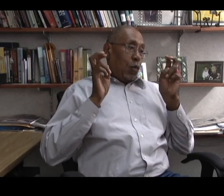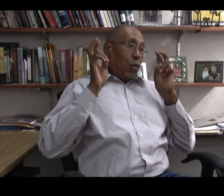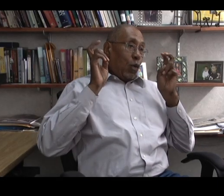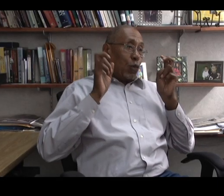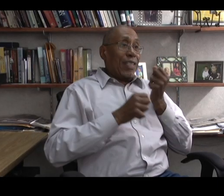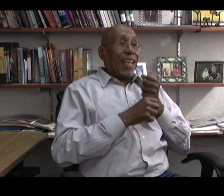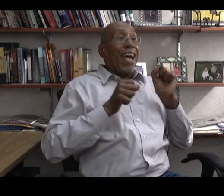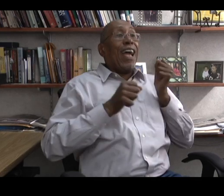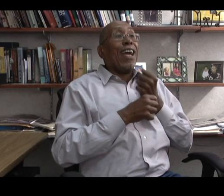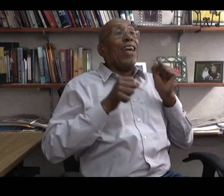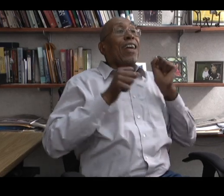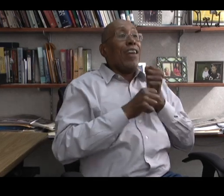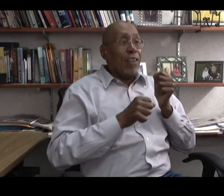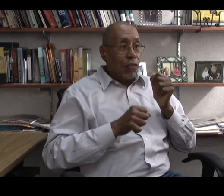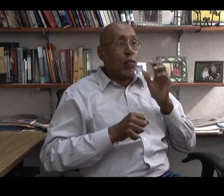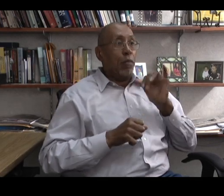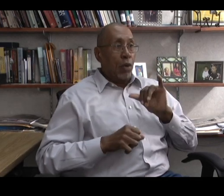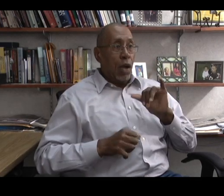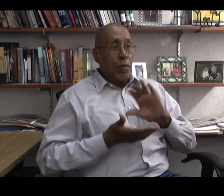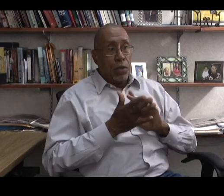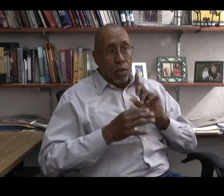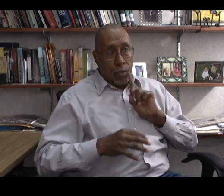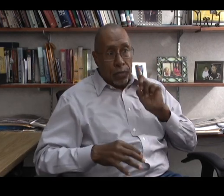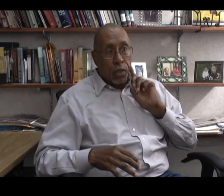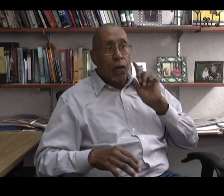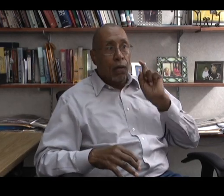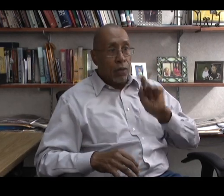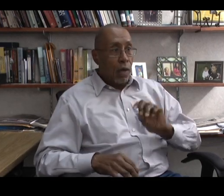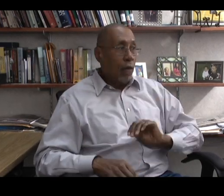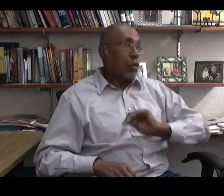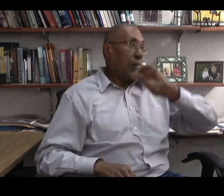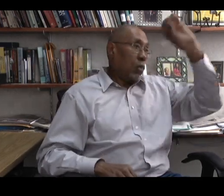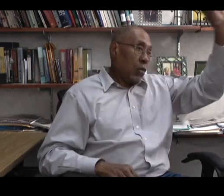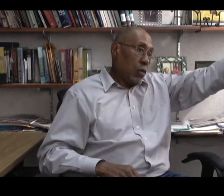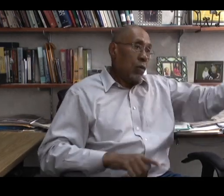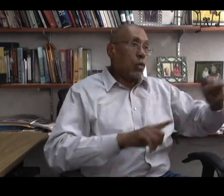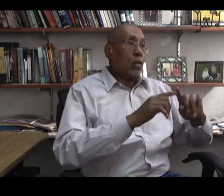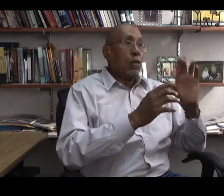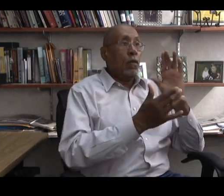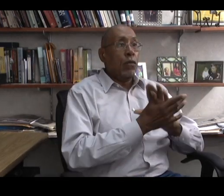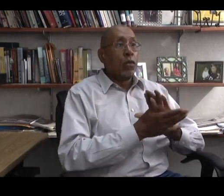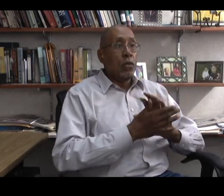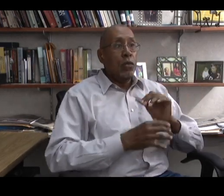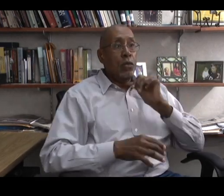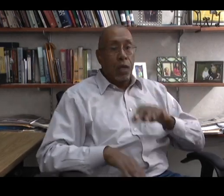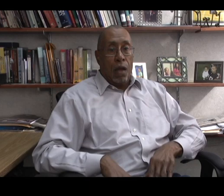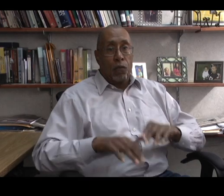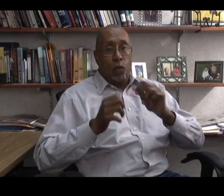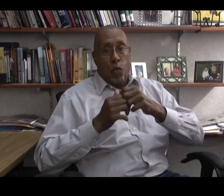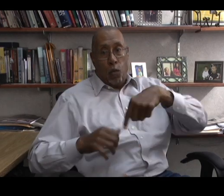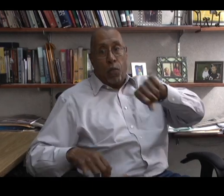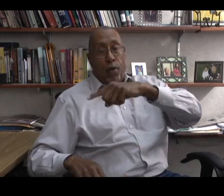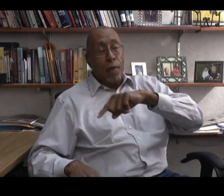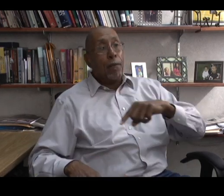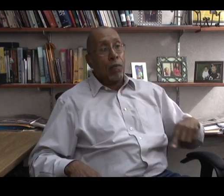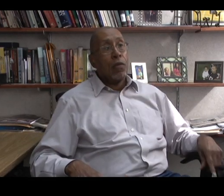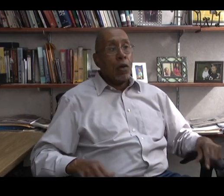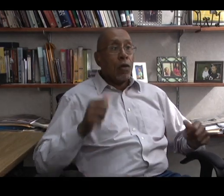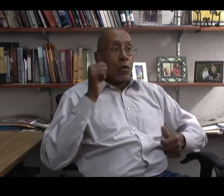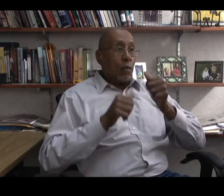And I was, quote, saved by the influence of the neighborhood children because I was not going to school